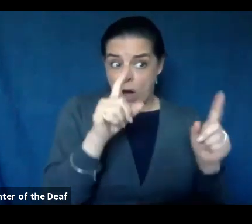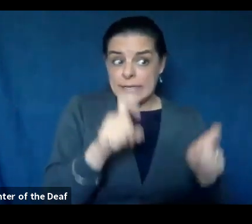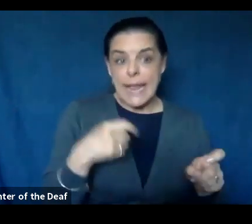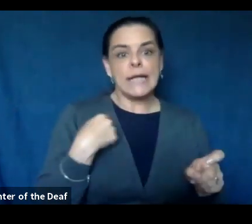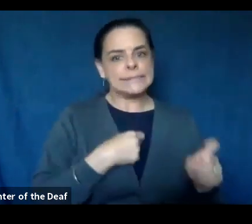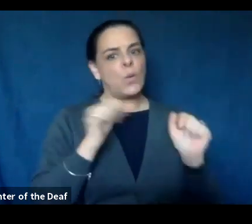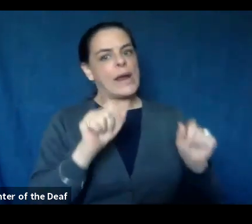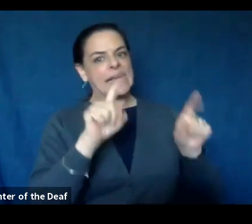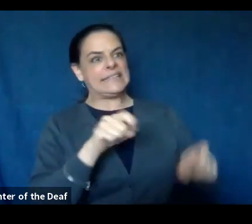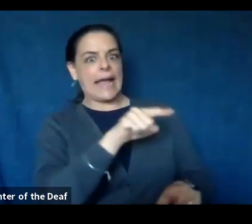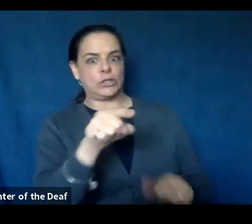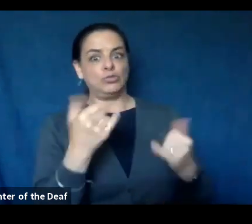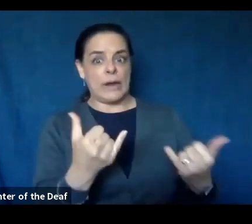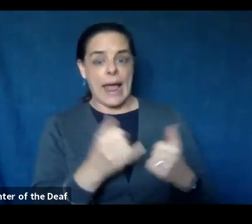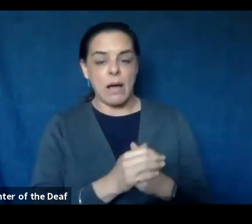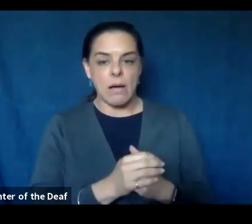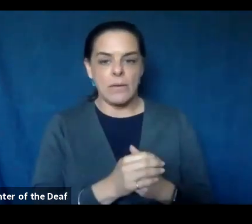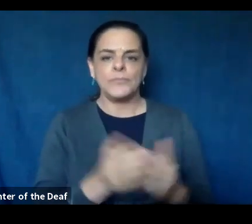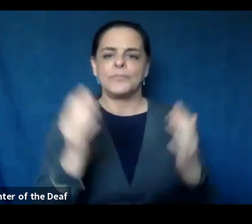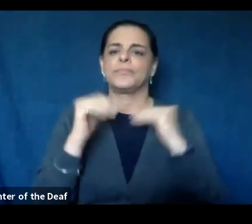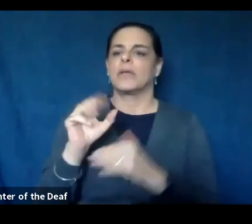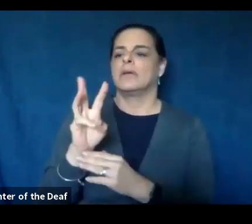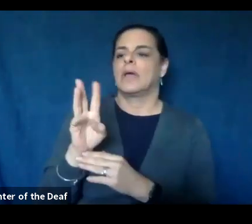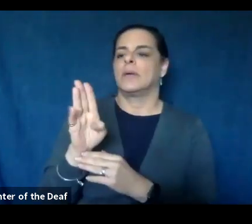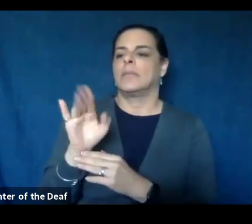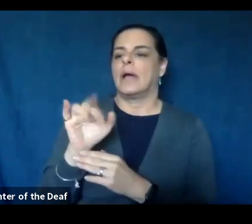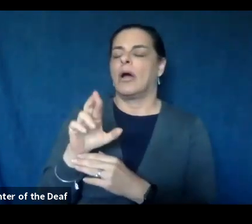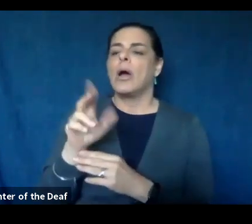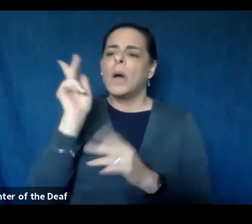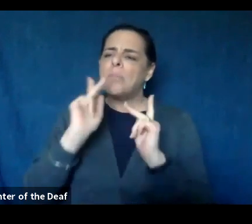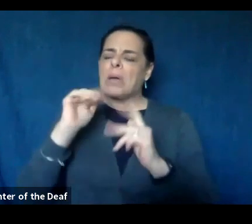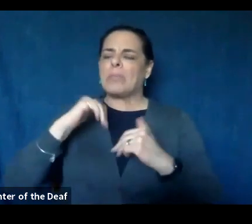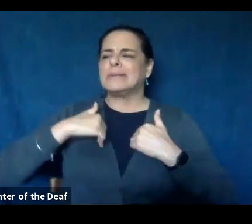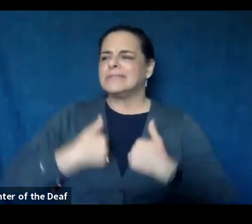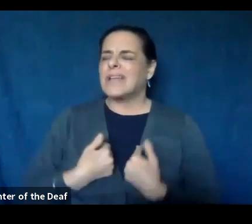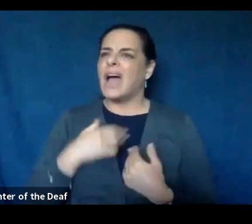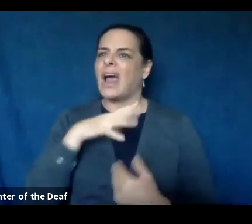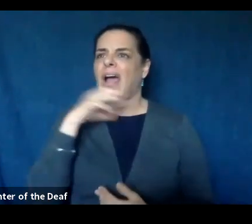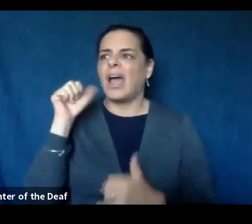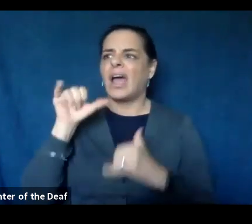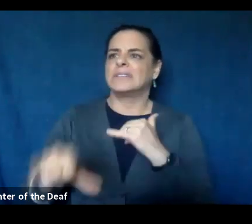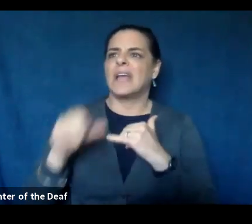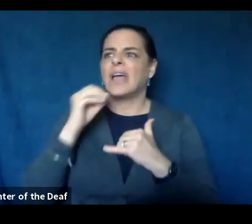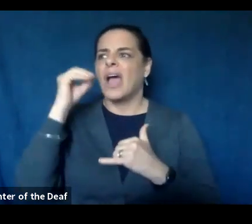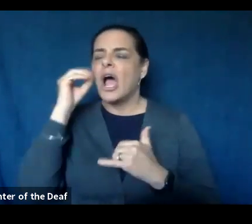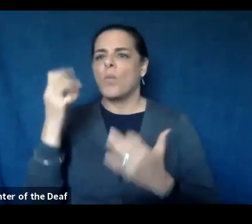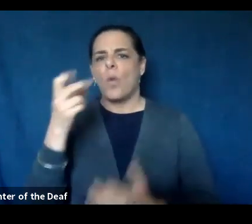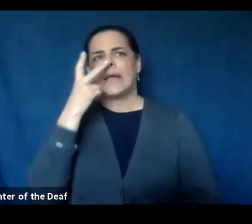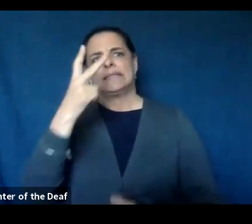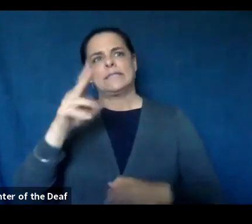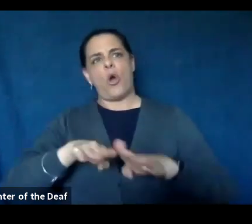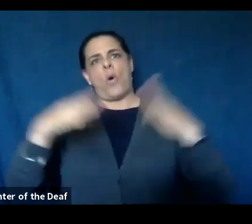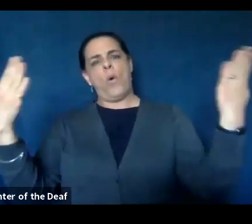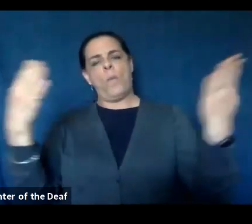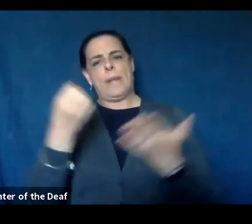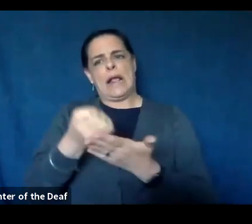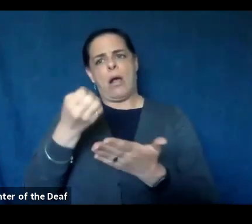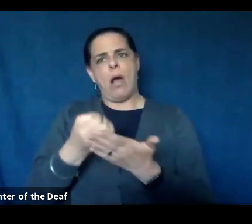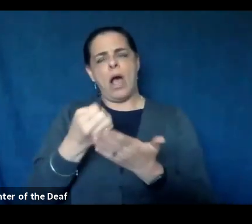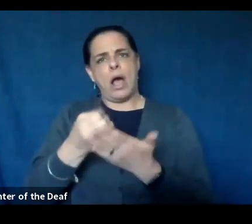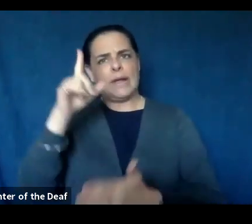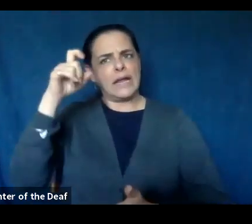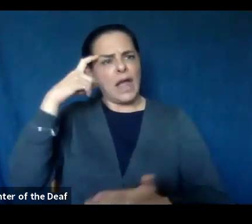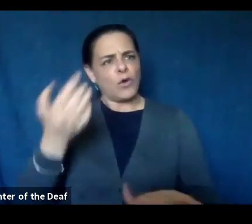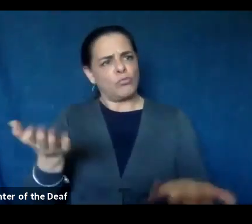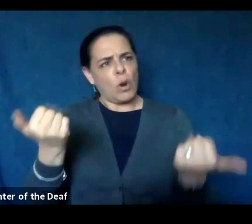well. Also from WBIR, people are getting tired of staying at home. They want to see the governor reopen the economy. Can you explain